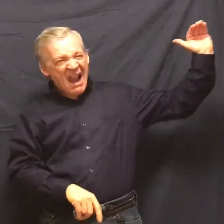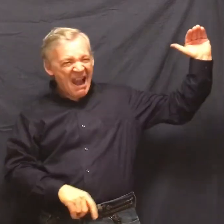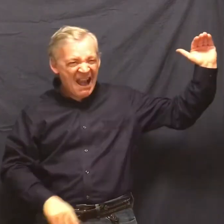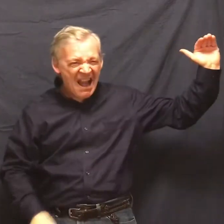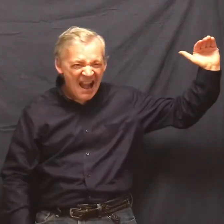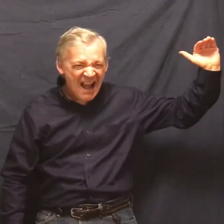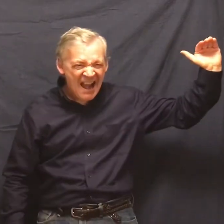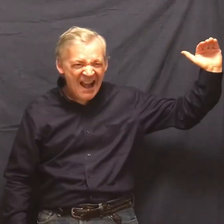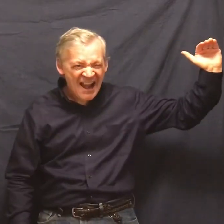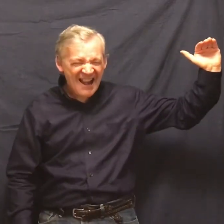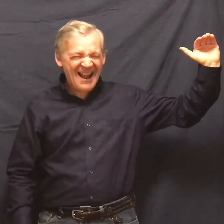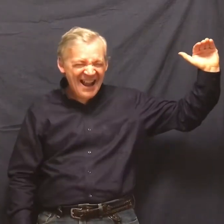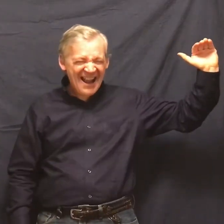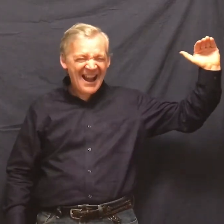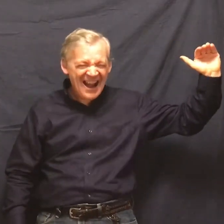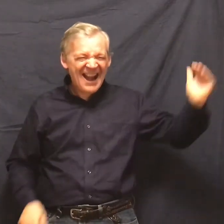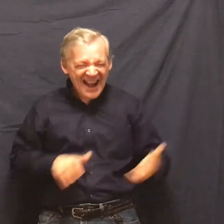He chuckled softly at his joke.